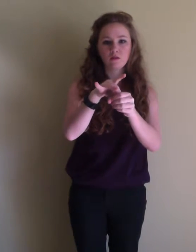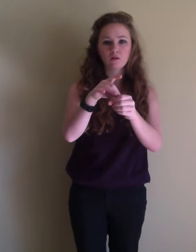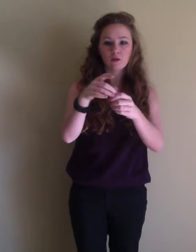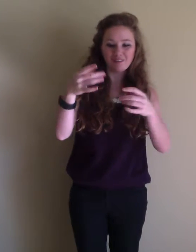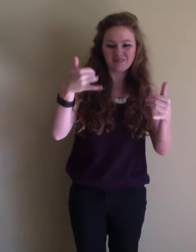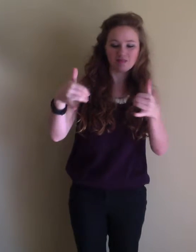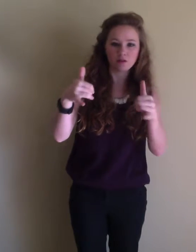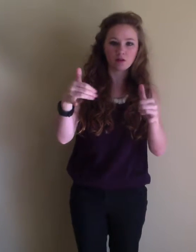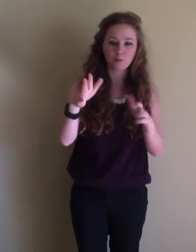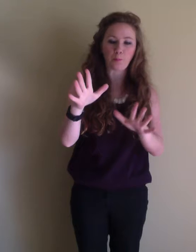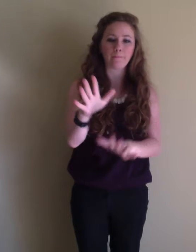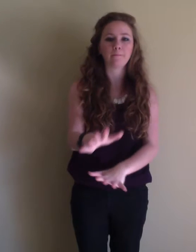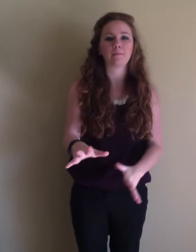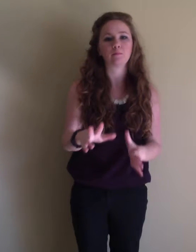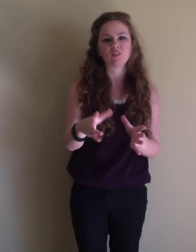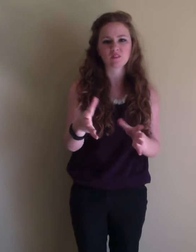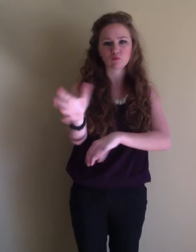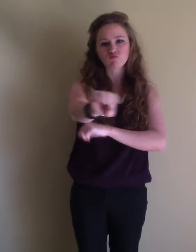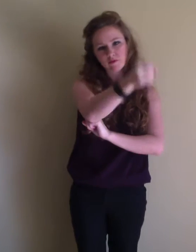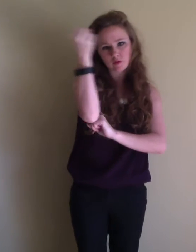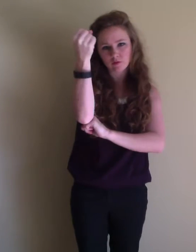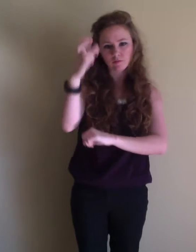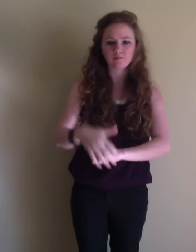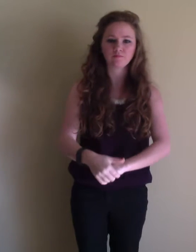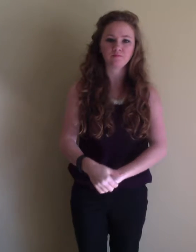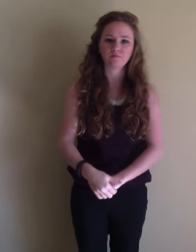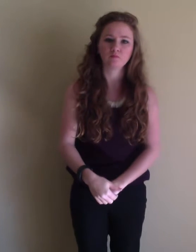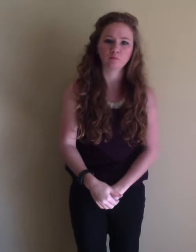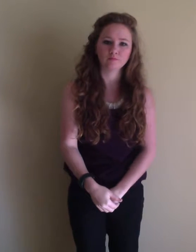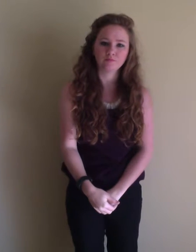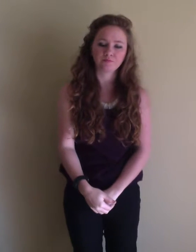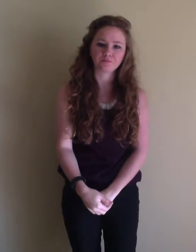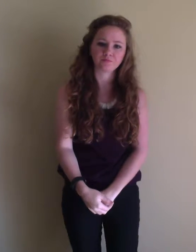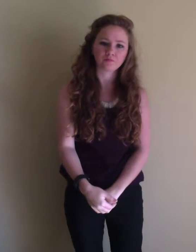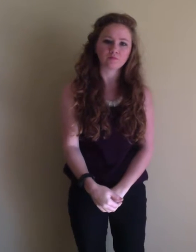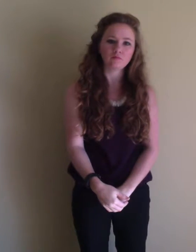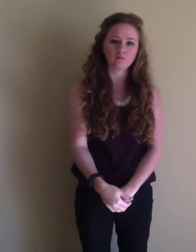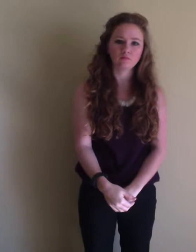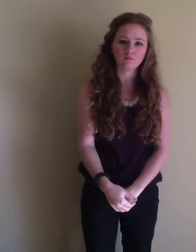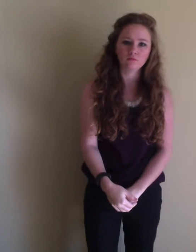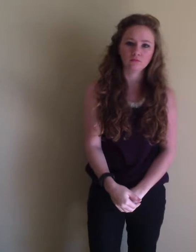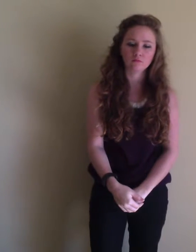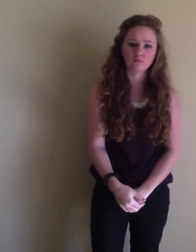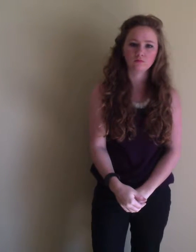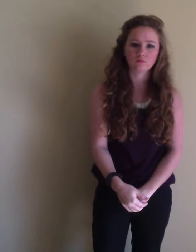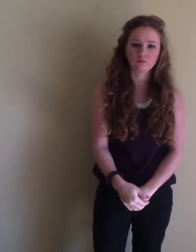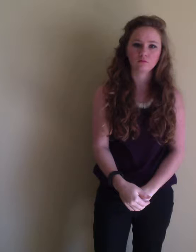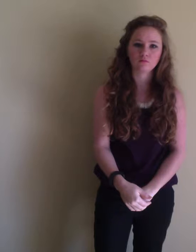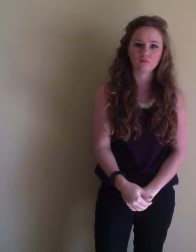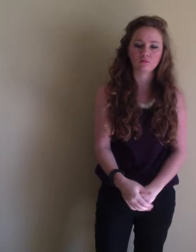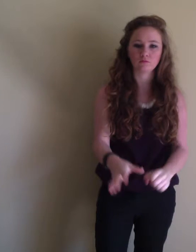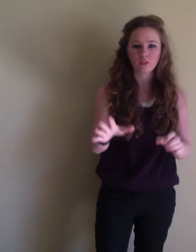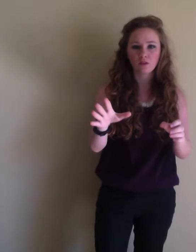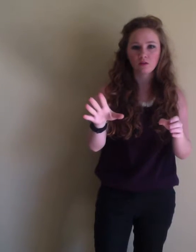for it. They were getting it for cheaper. The British government thought, this is great. We're giving it to them for cheaper, and we're collecting tax money. For